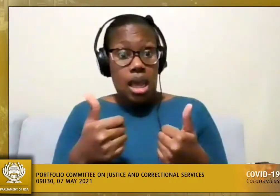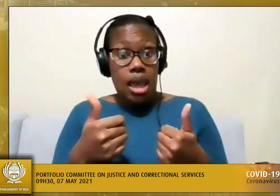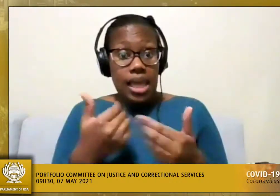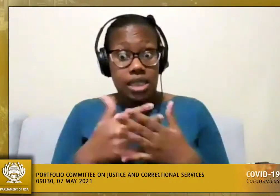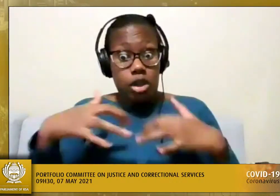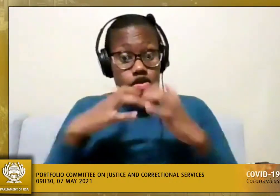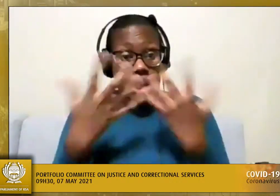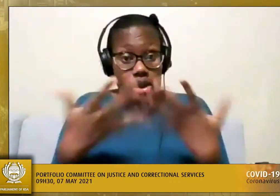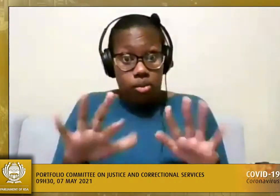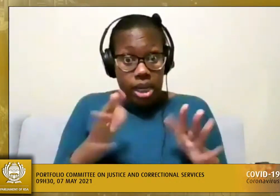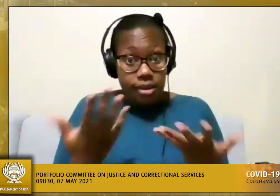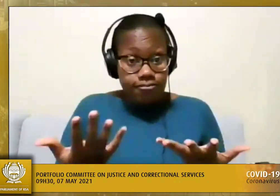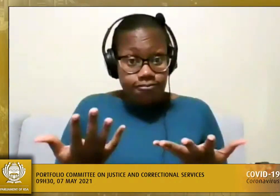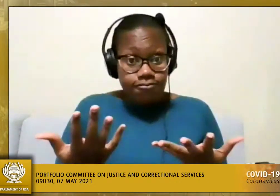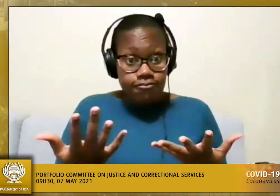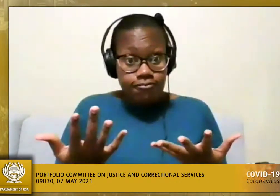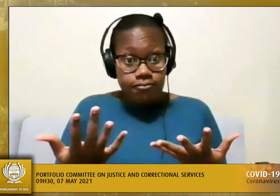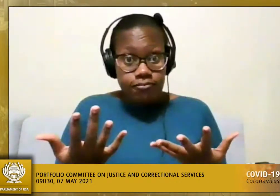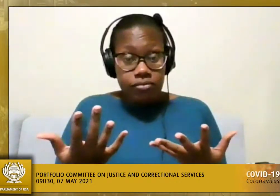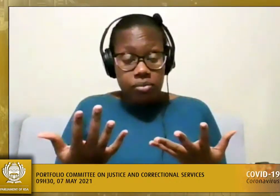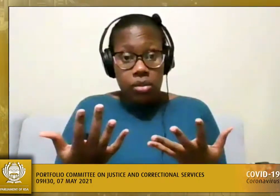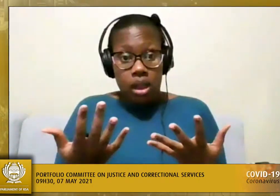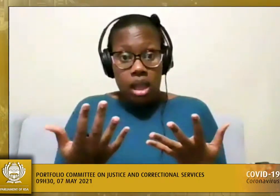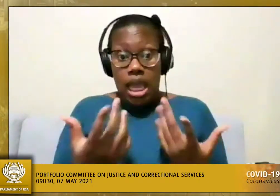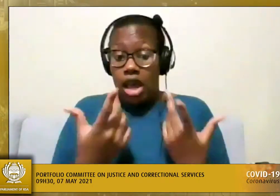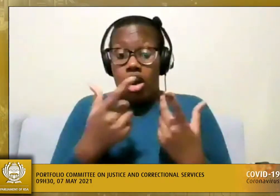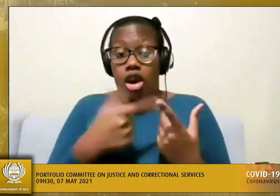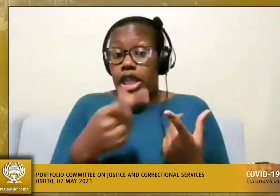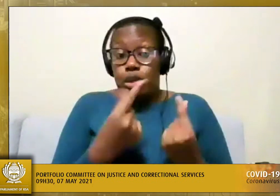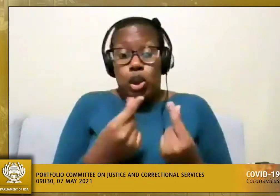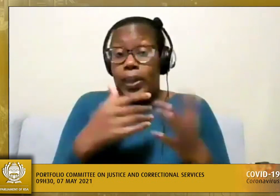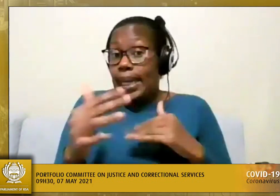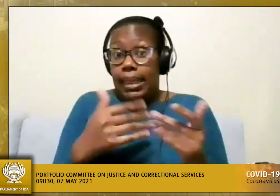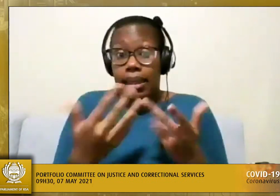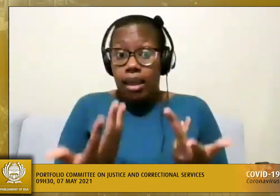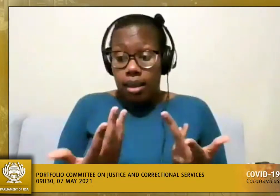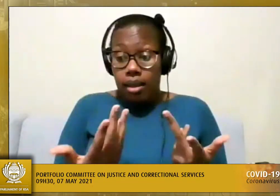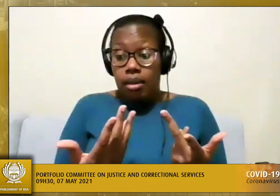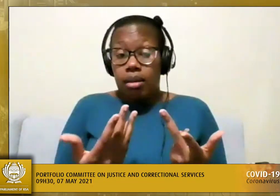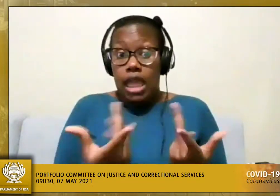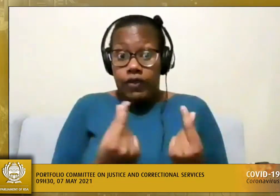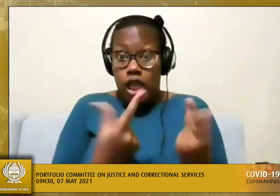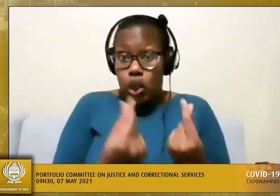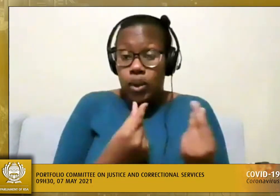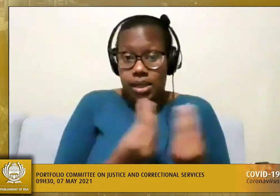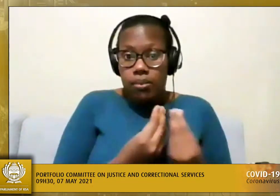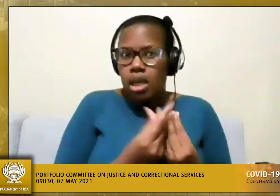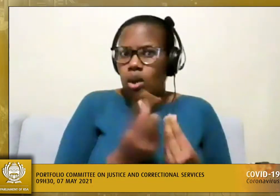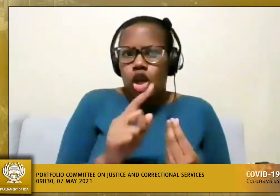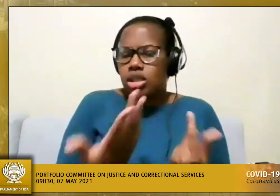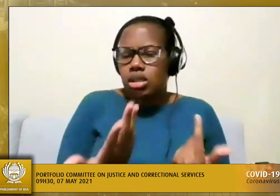created is it doing anything and if so what